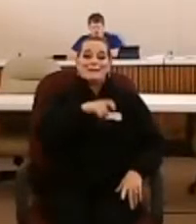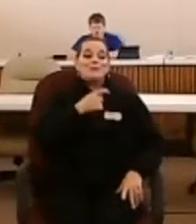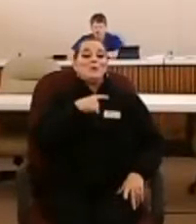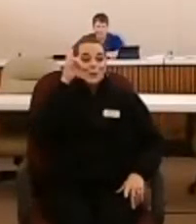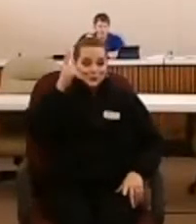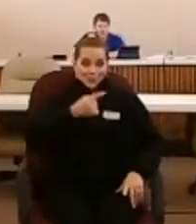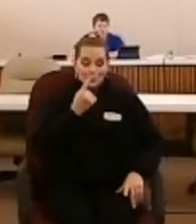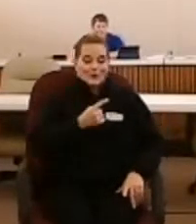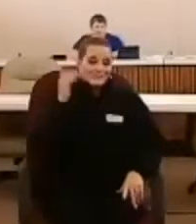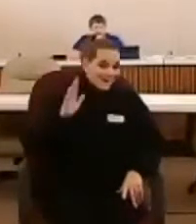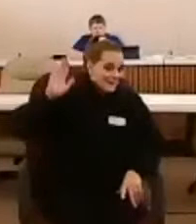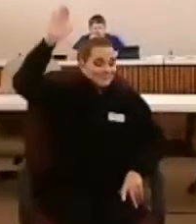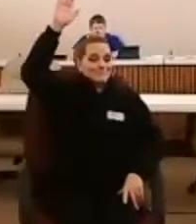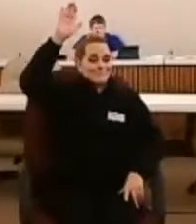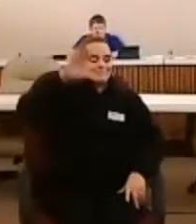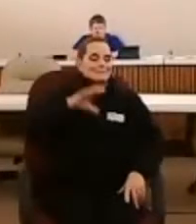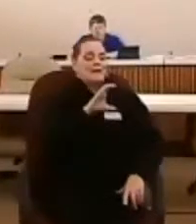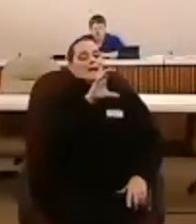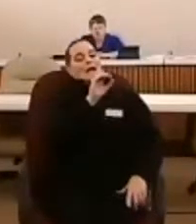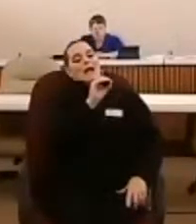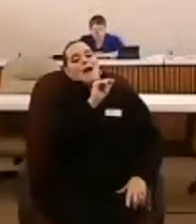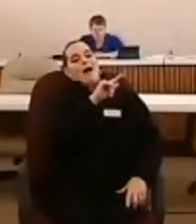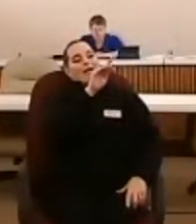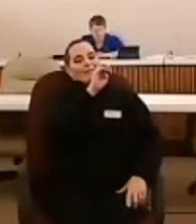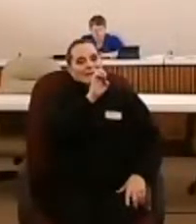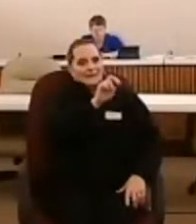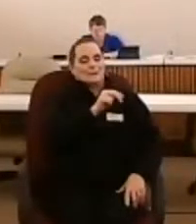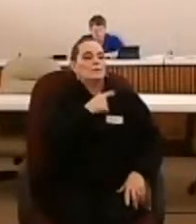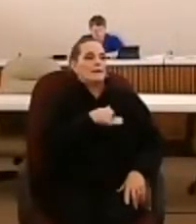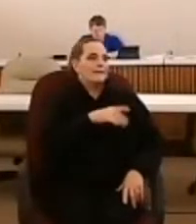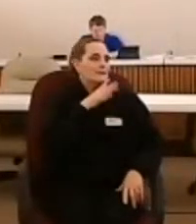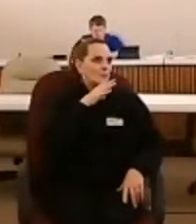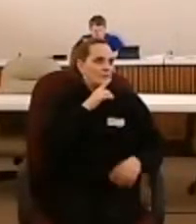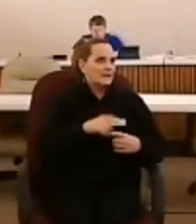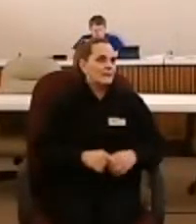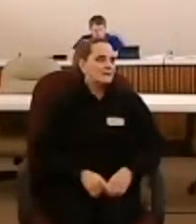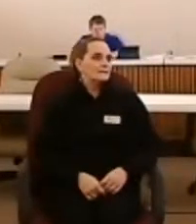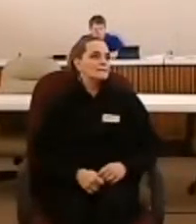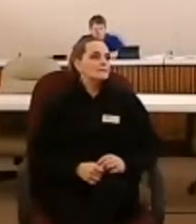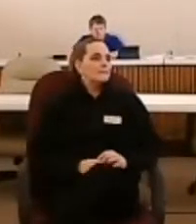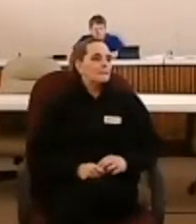somebody. Colleen would like to speak. Hang on just a minute. Let me unmute you.